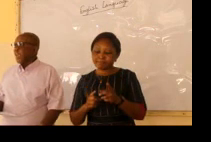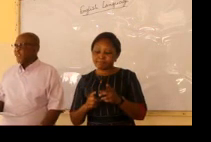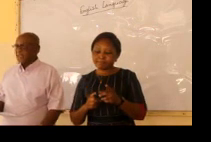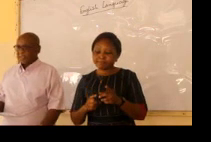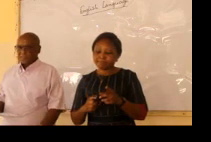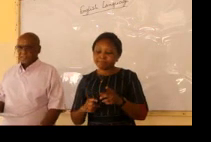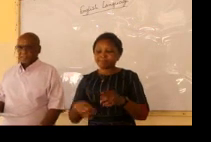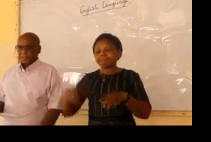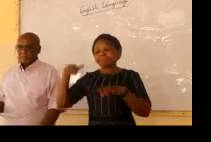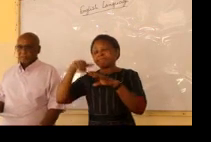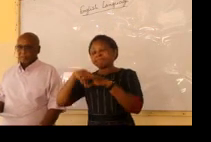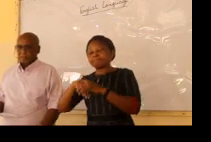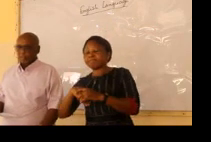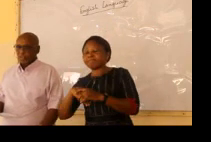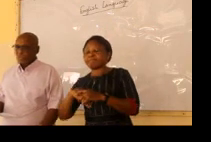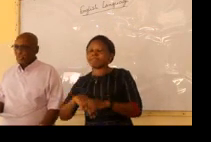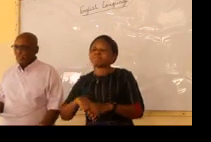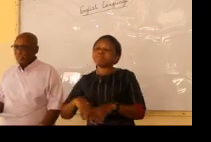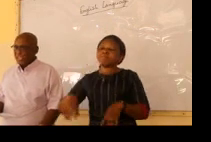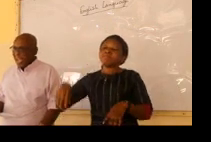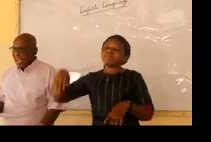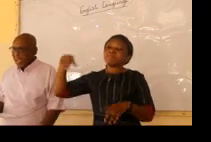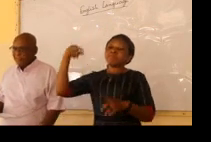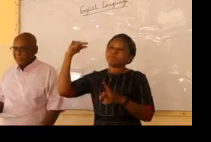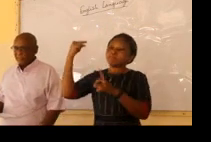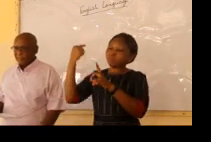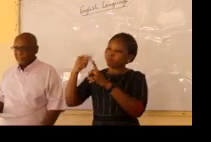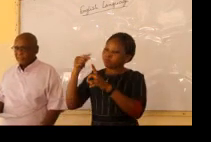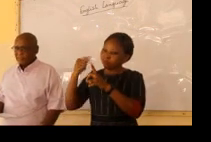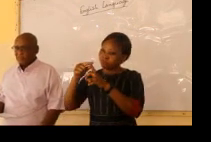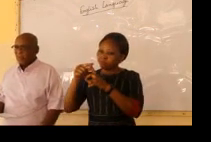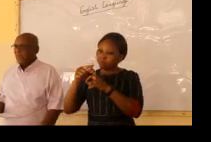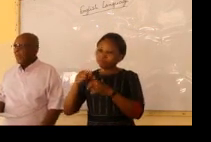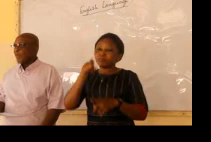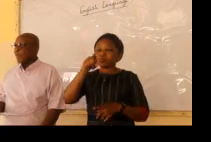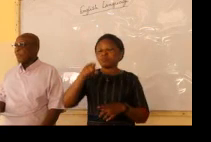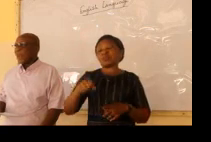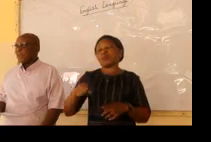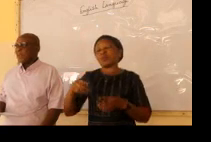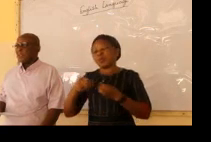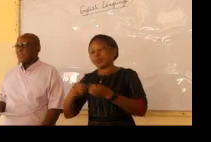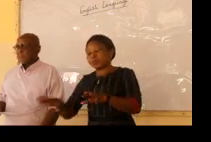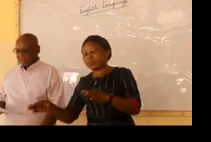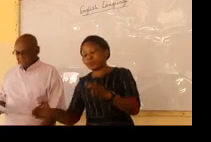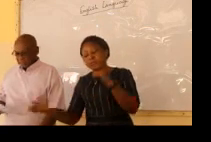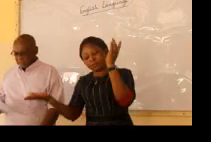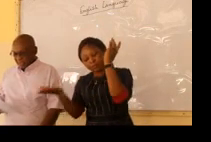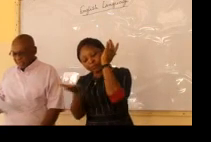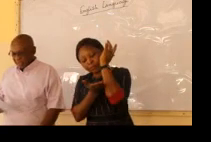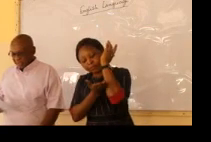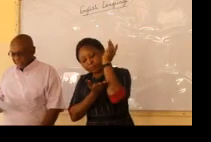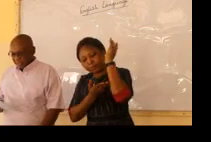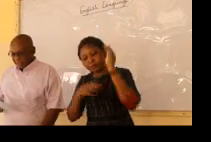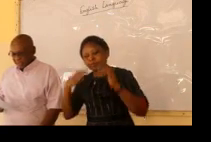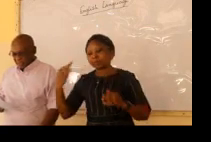in phrases, you lose half of the mark